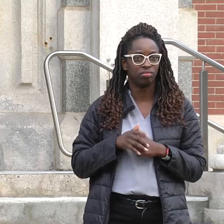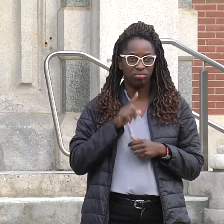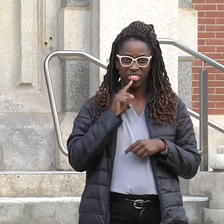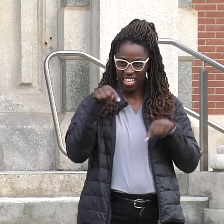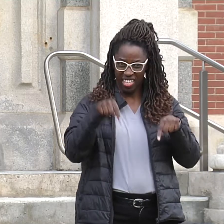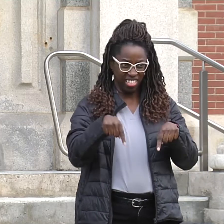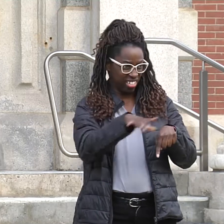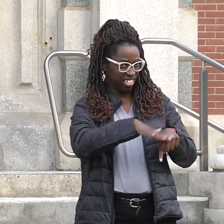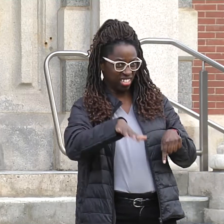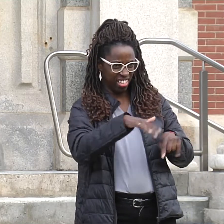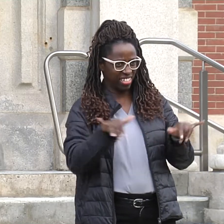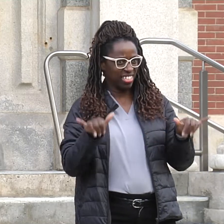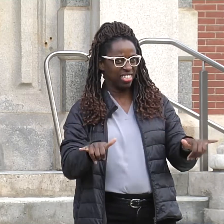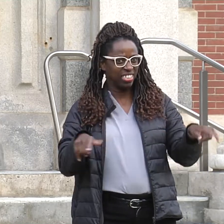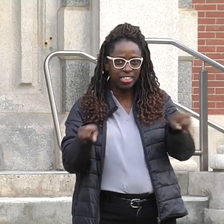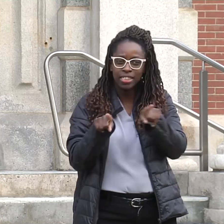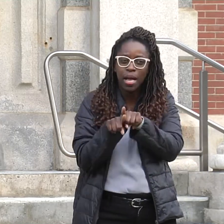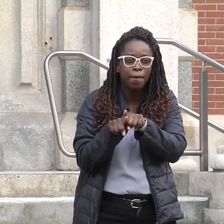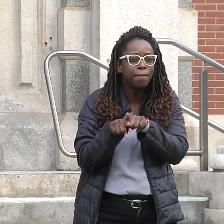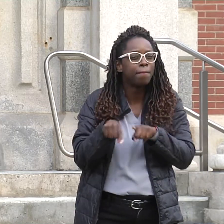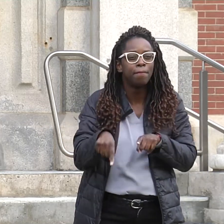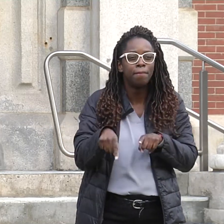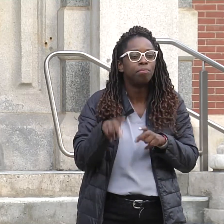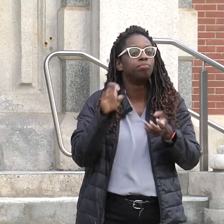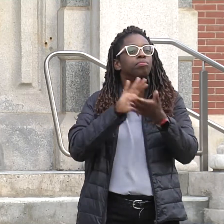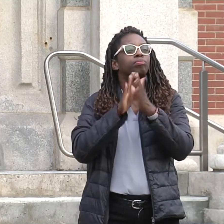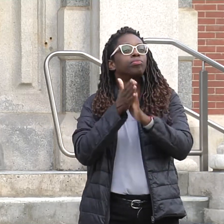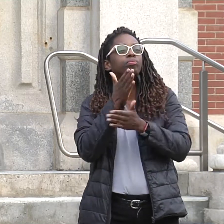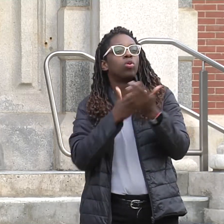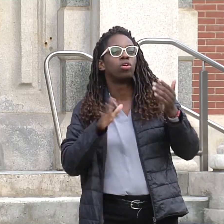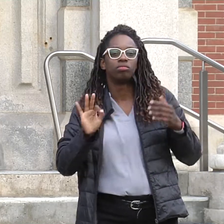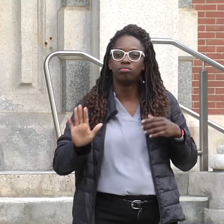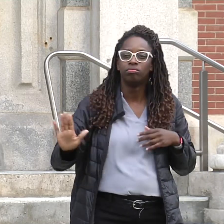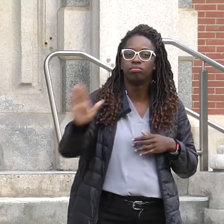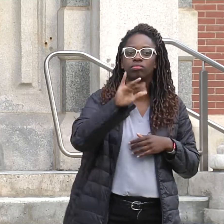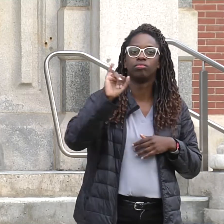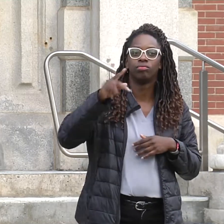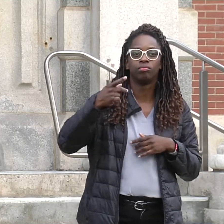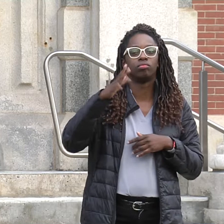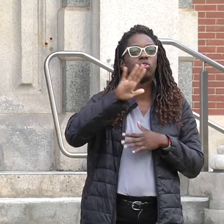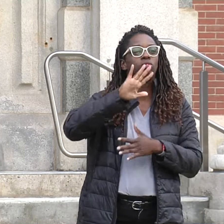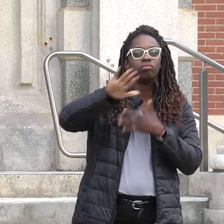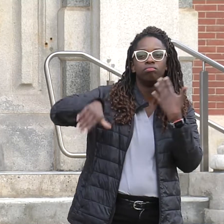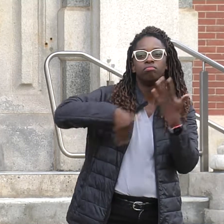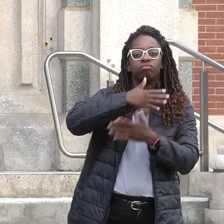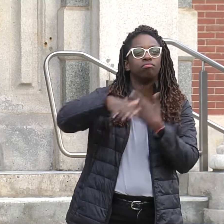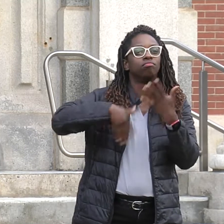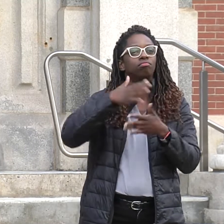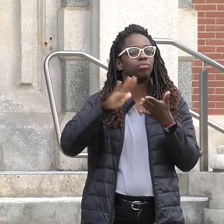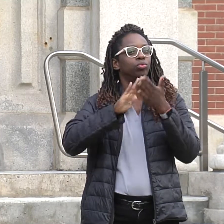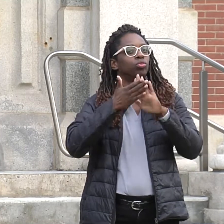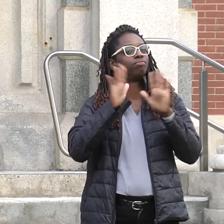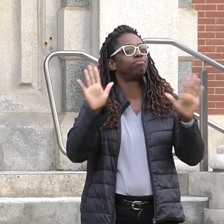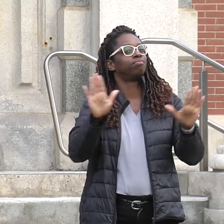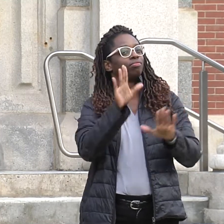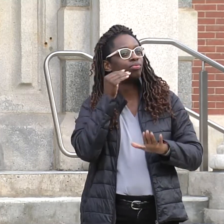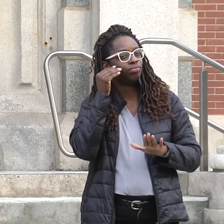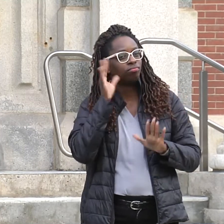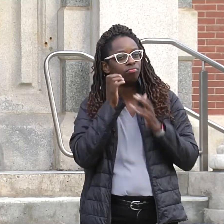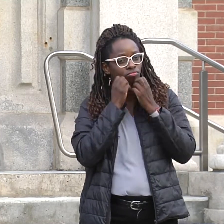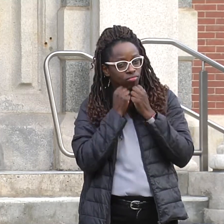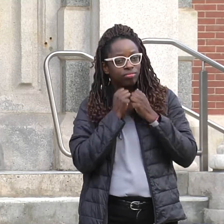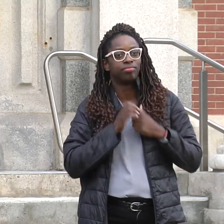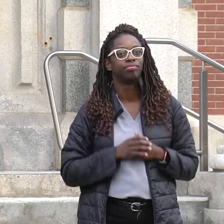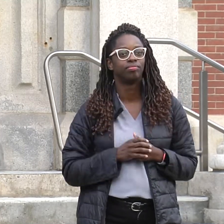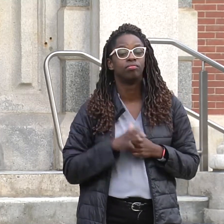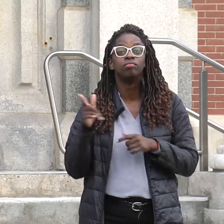Boston Jamaica Plain fabric of all the great stuff. And I did some of the things that were said in the meetings that the Arts and